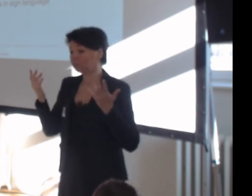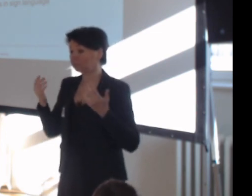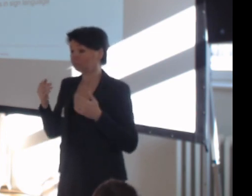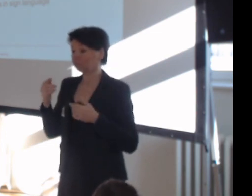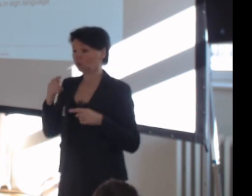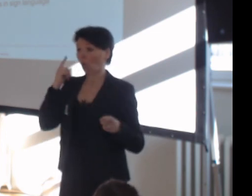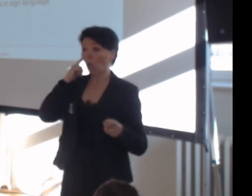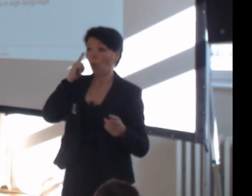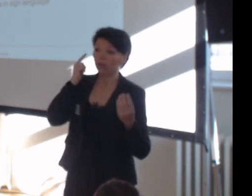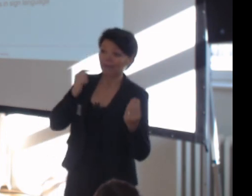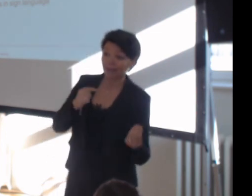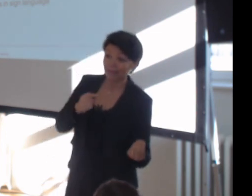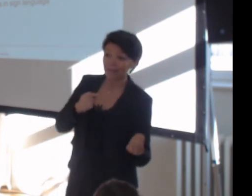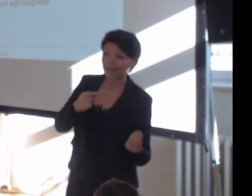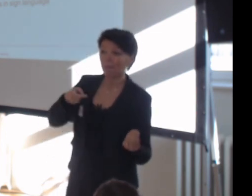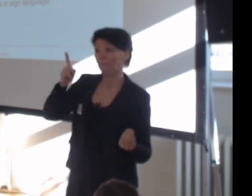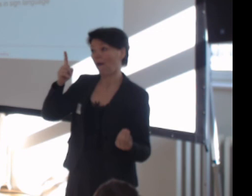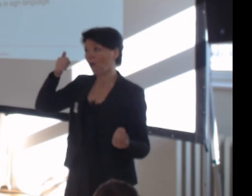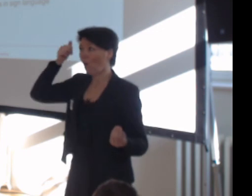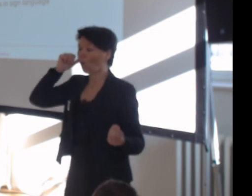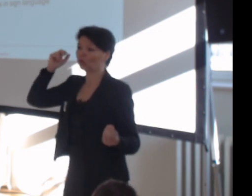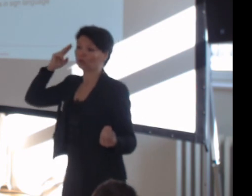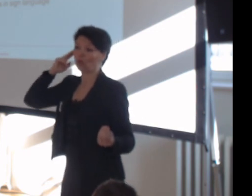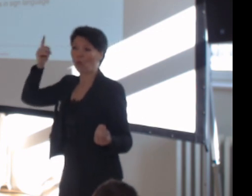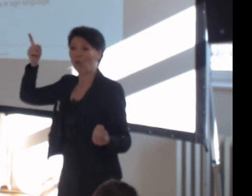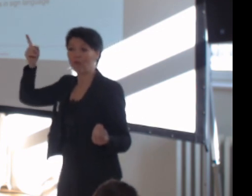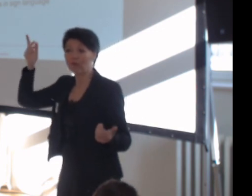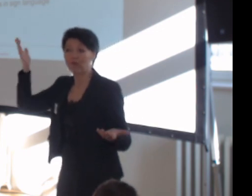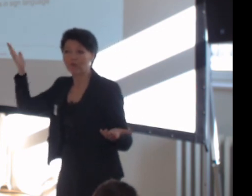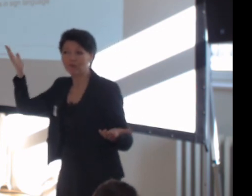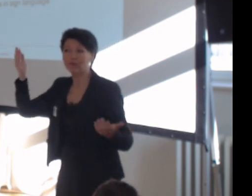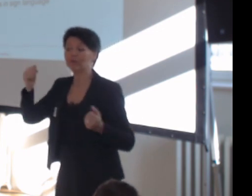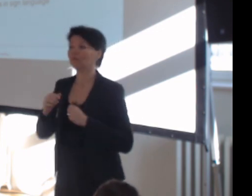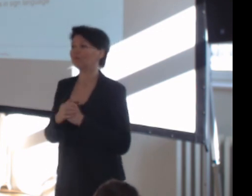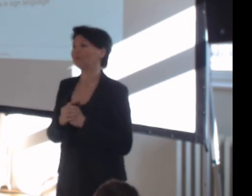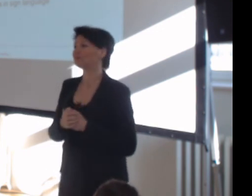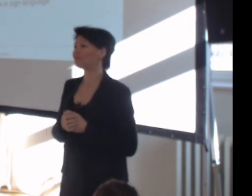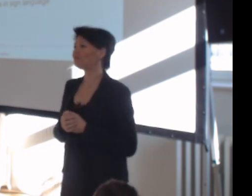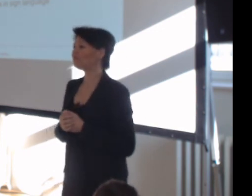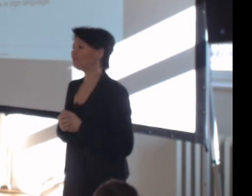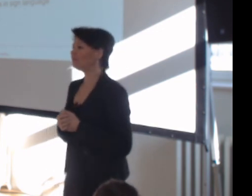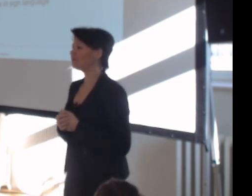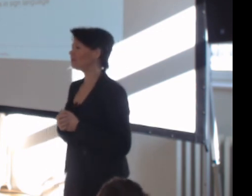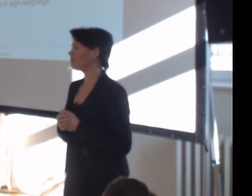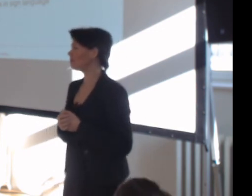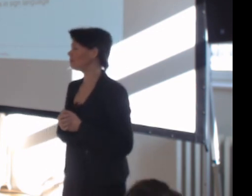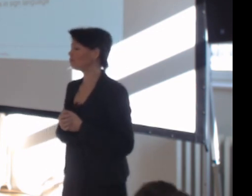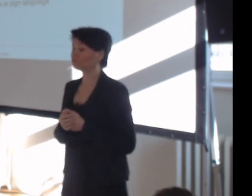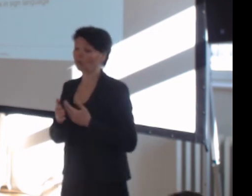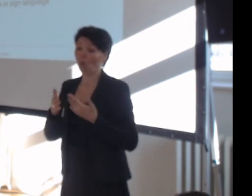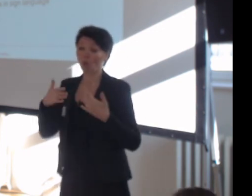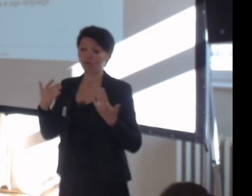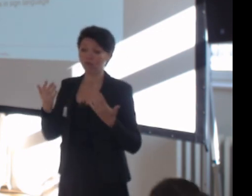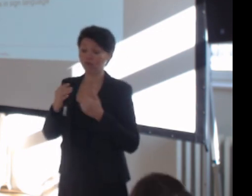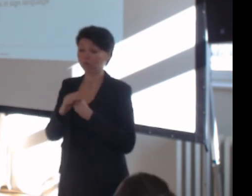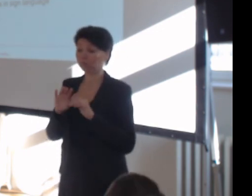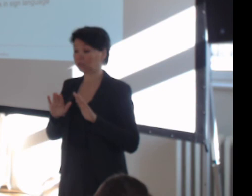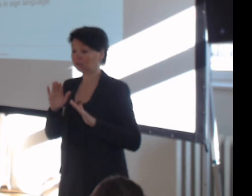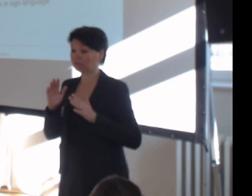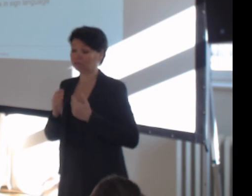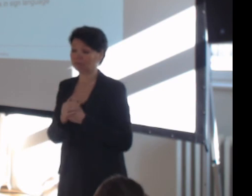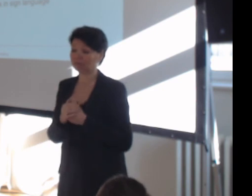a hearing child, but you are born to deaf parents. And you might